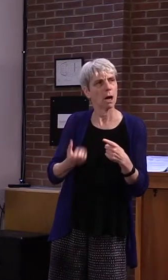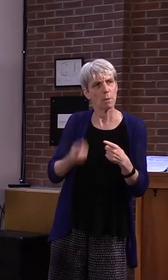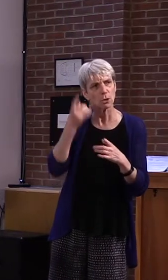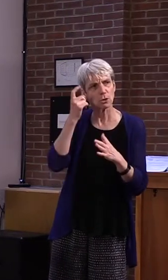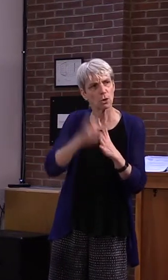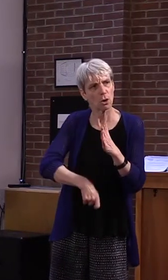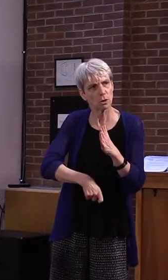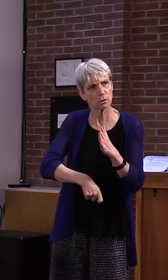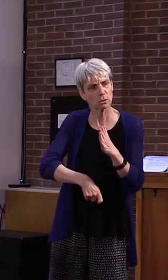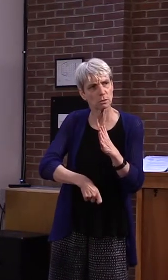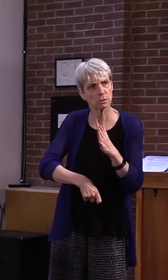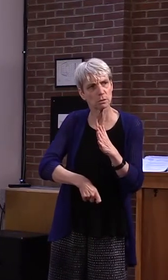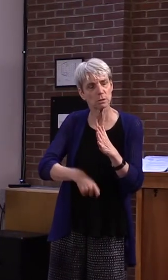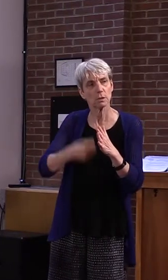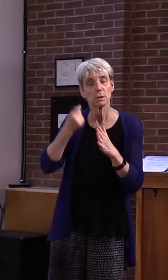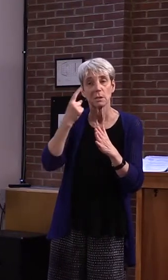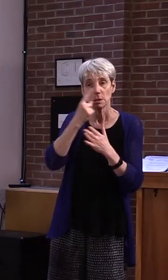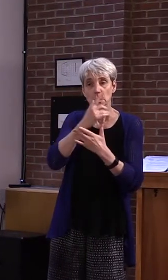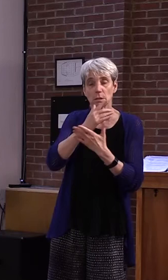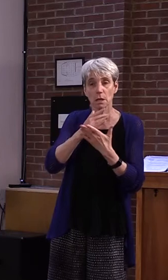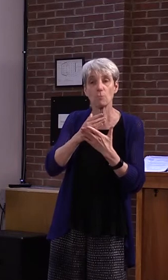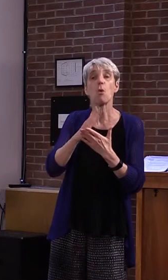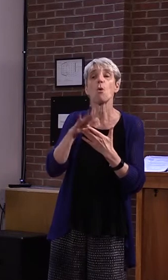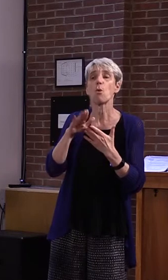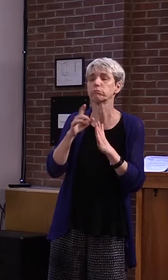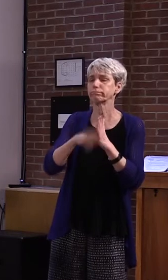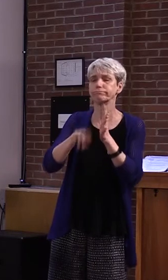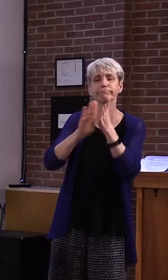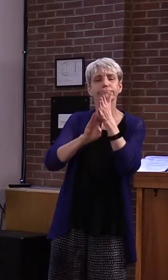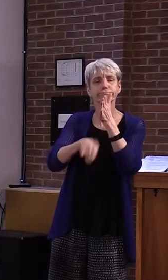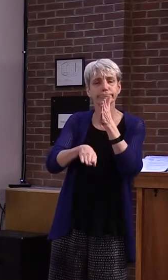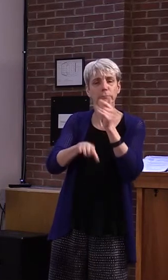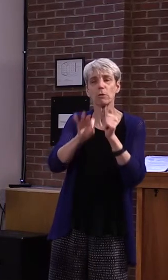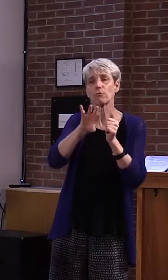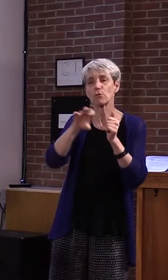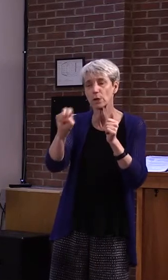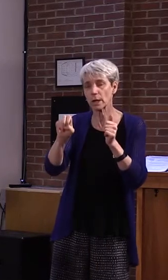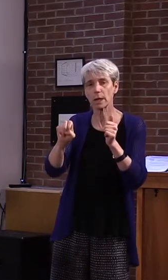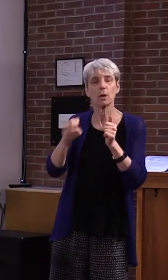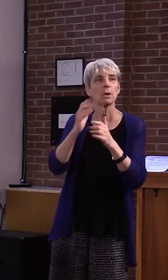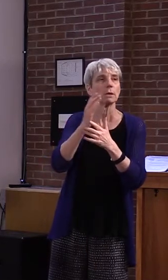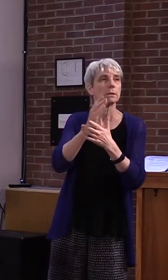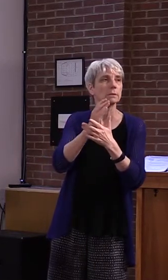Are some places offering this care for free? Are they all charging to some extent?